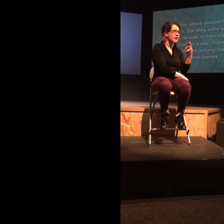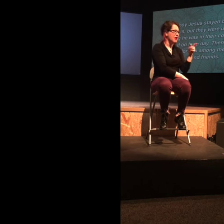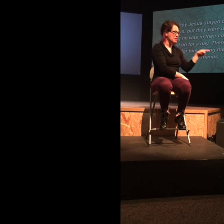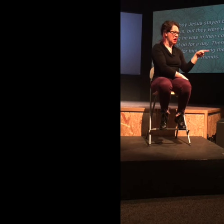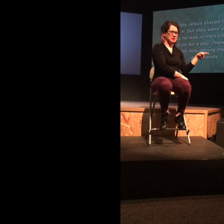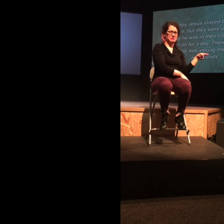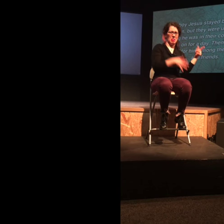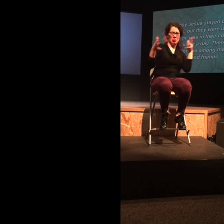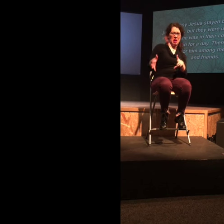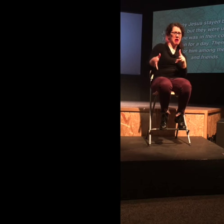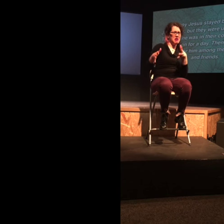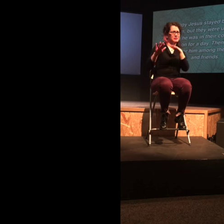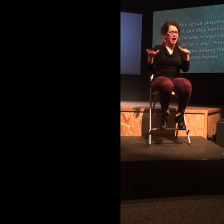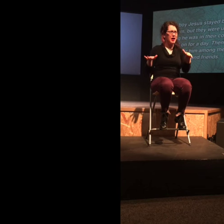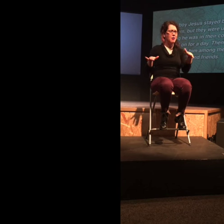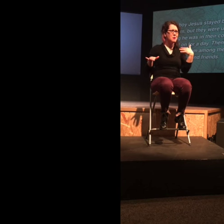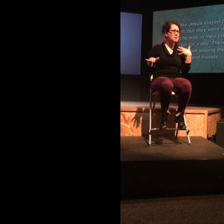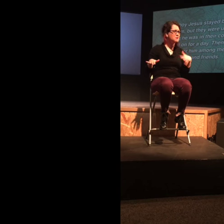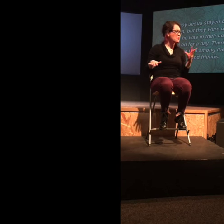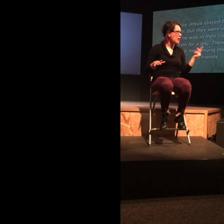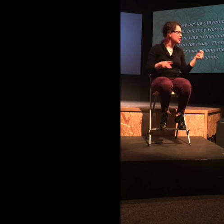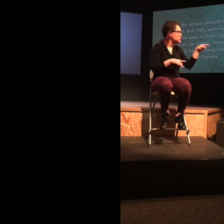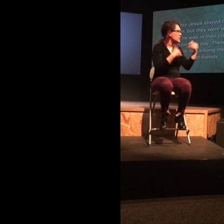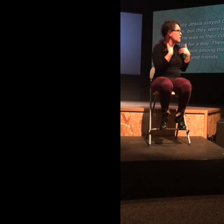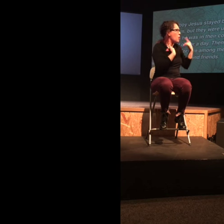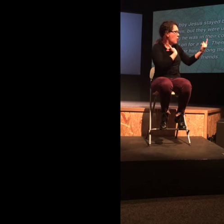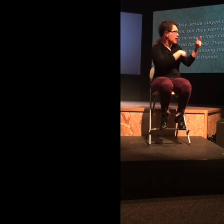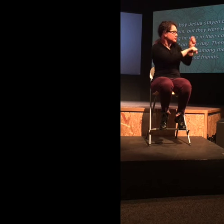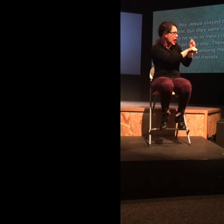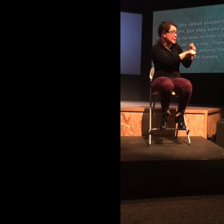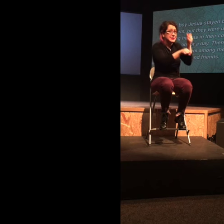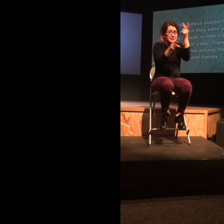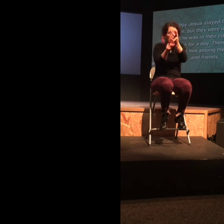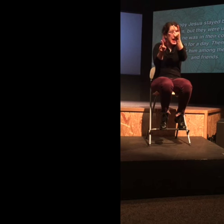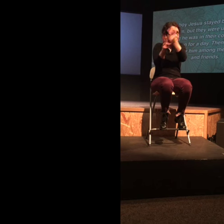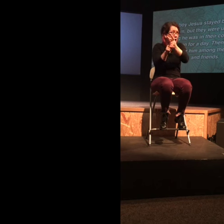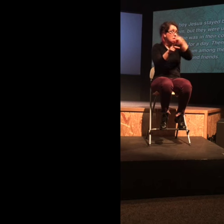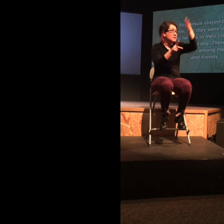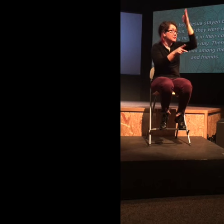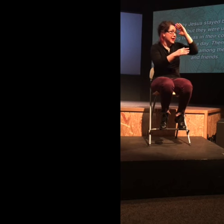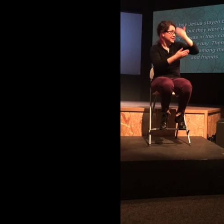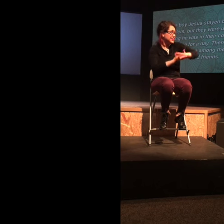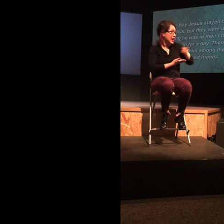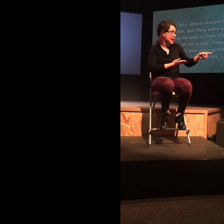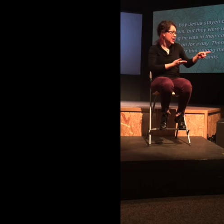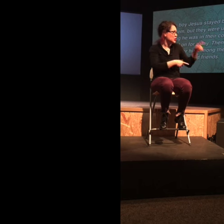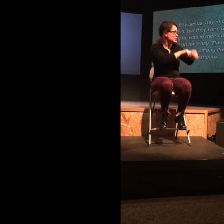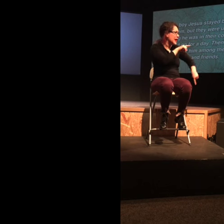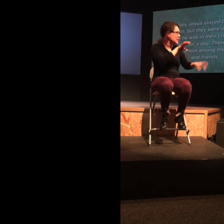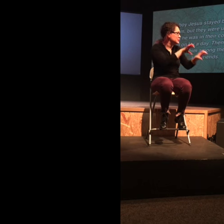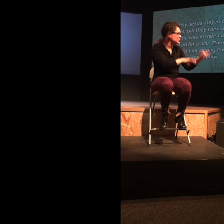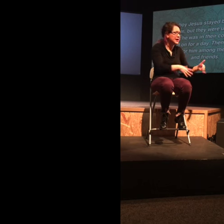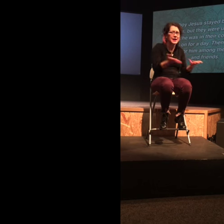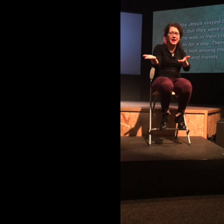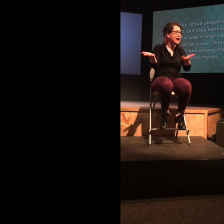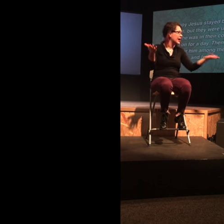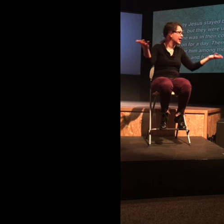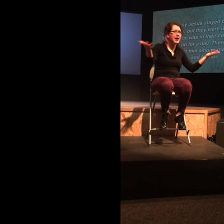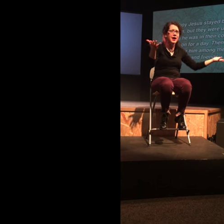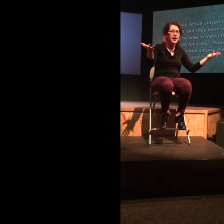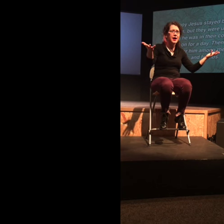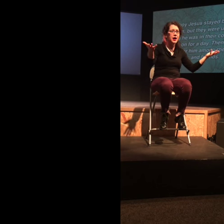neglect going on, okay? You had one job, take care of the Son of God, and you couldn't do it. And hey,